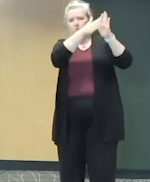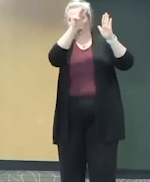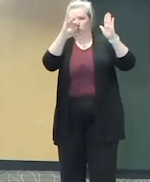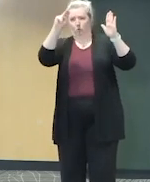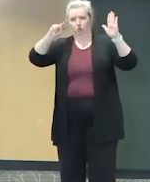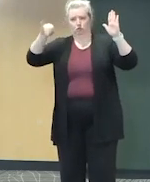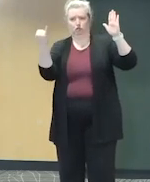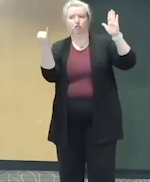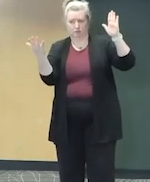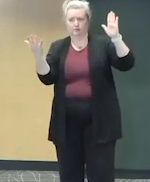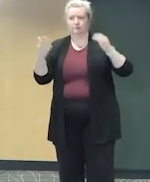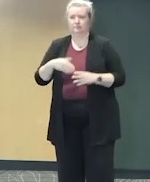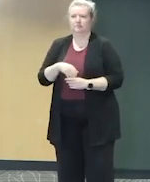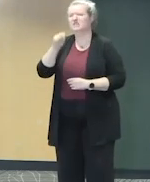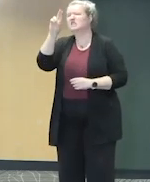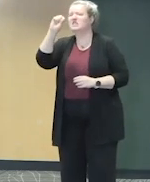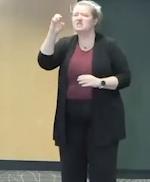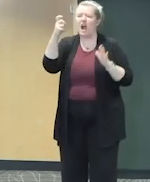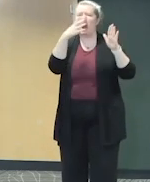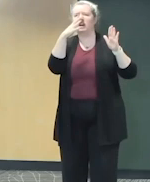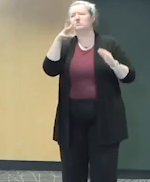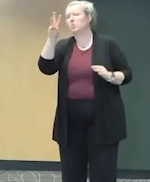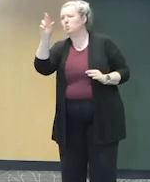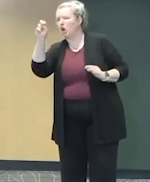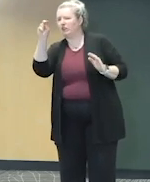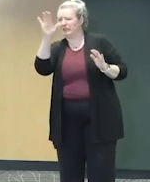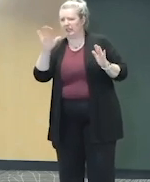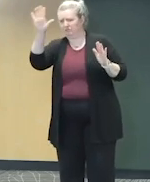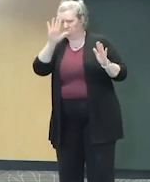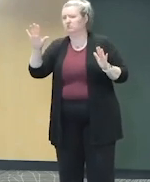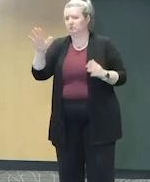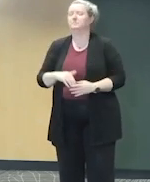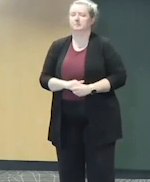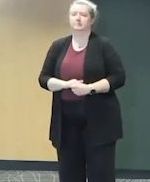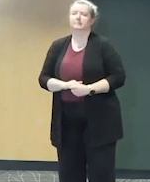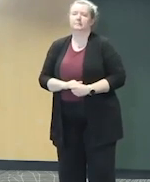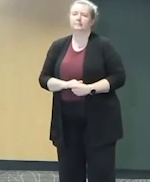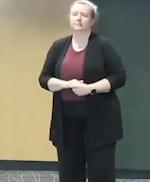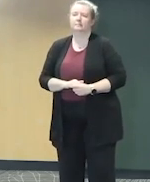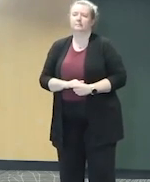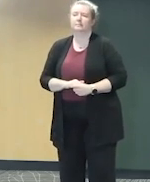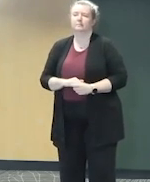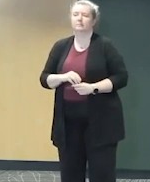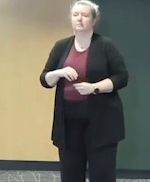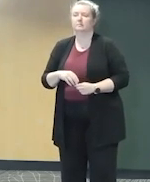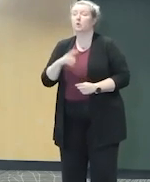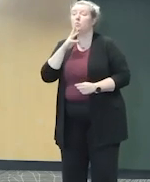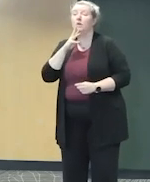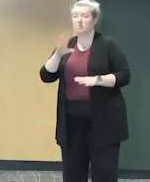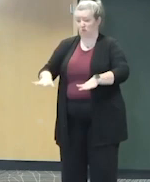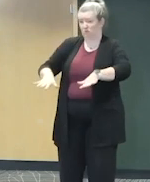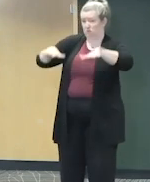counties. There's also a potential for minor coastal flooding. This is the national, I don't